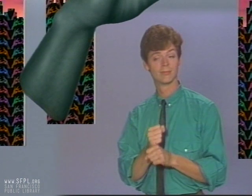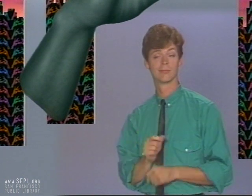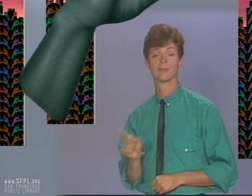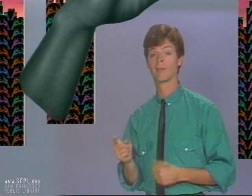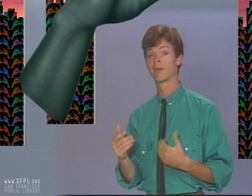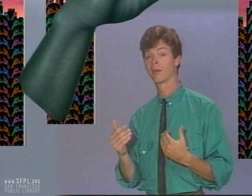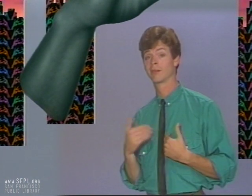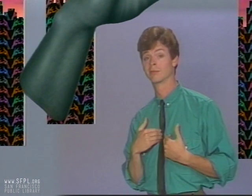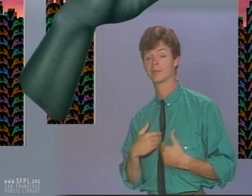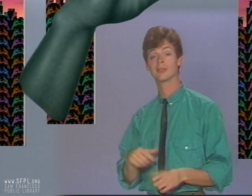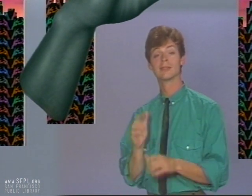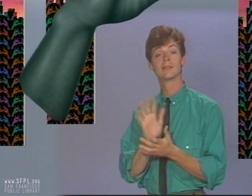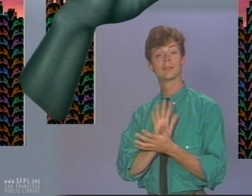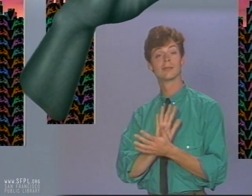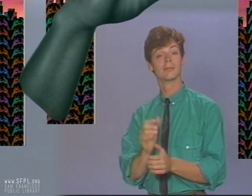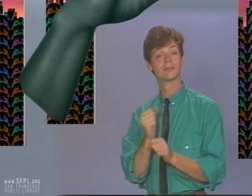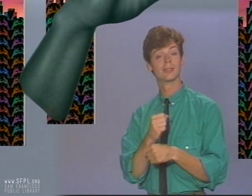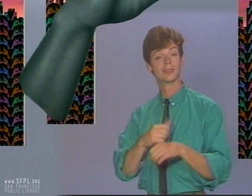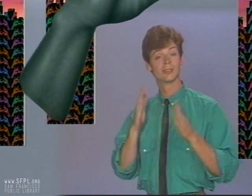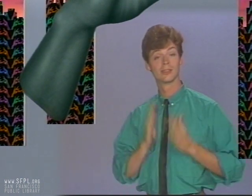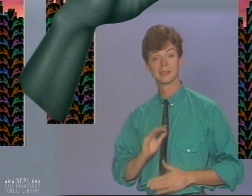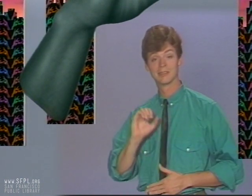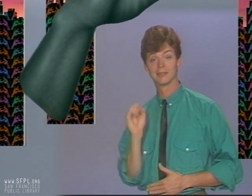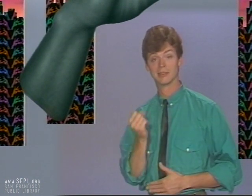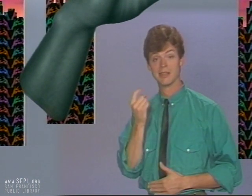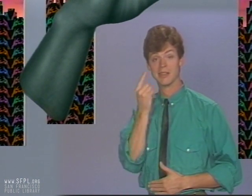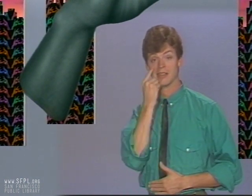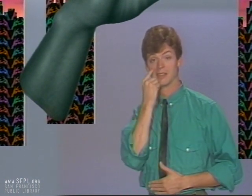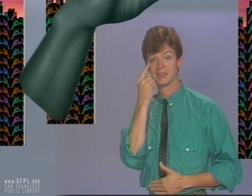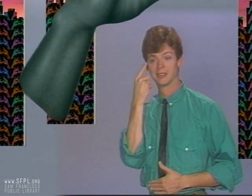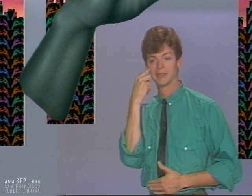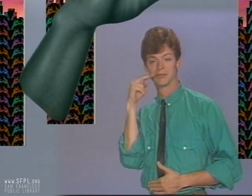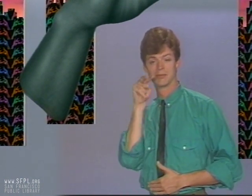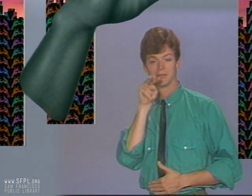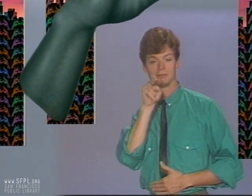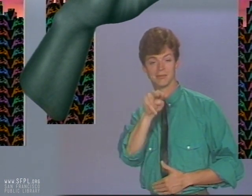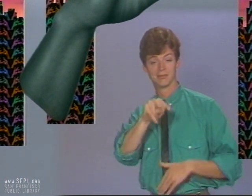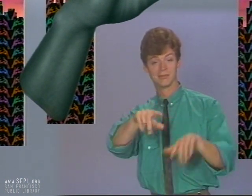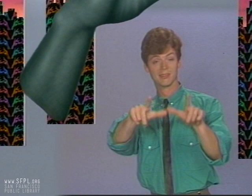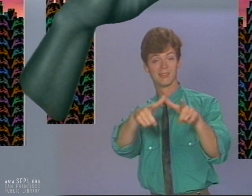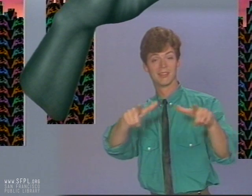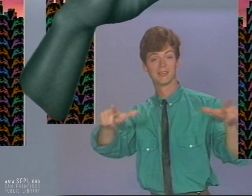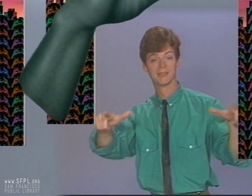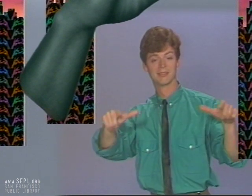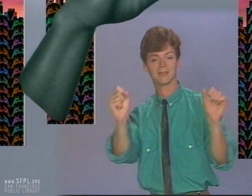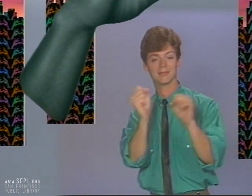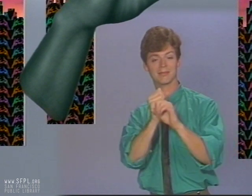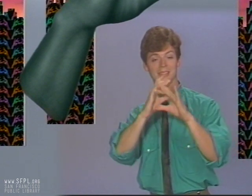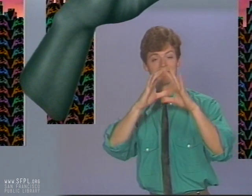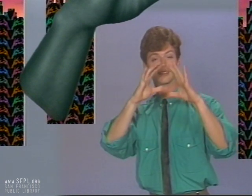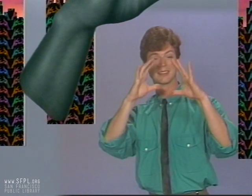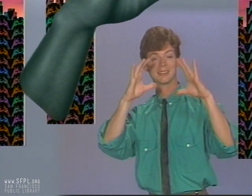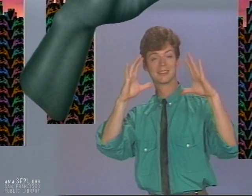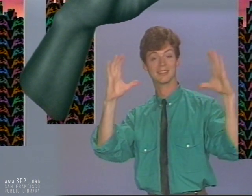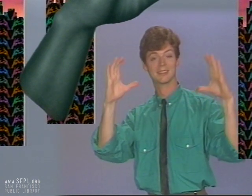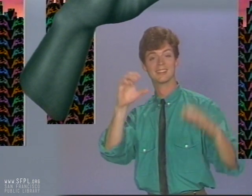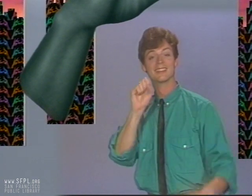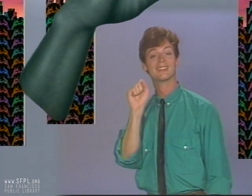a filmmaker, ASL linguist, and performer, has taken the language of the camera and wed it to the language of American Sign Language to